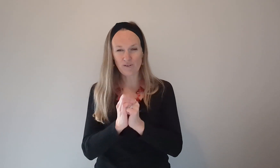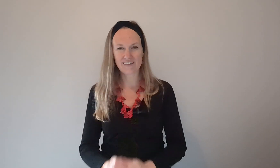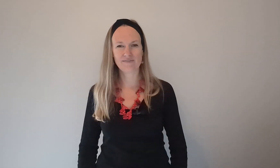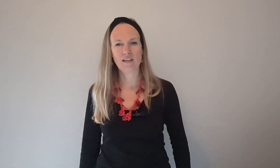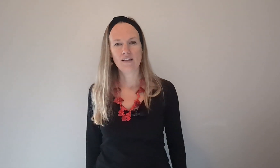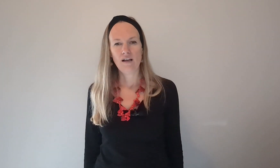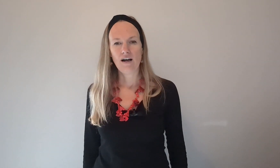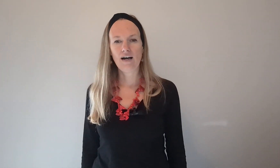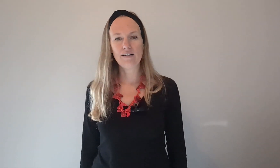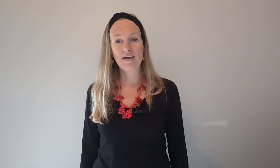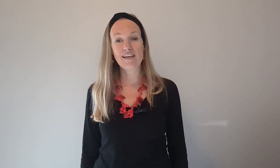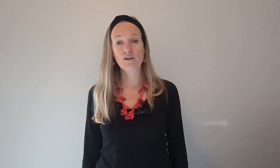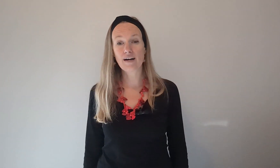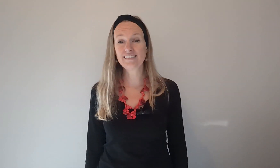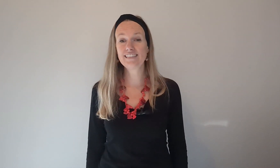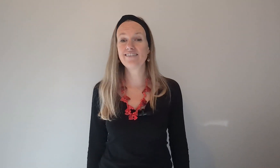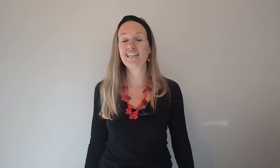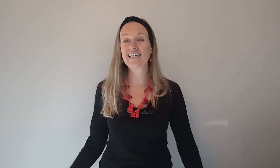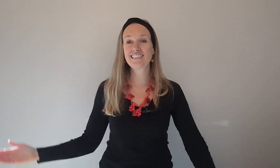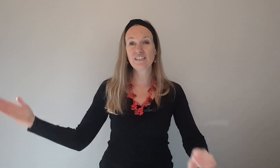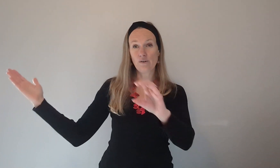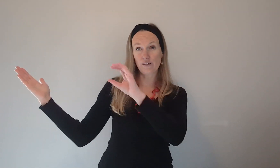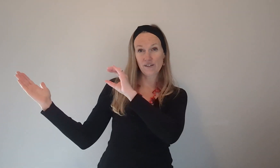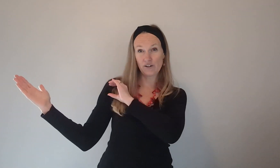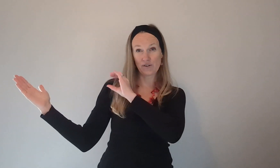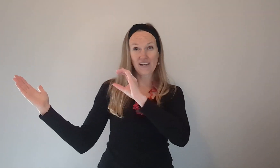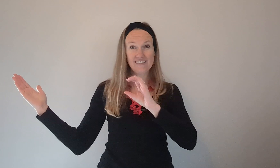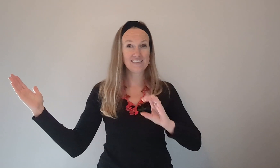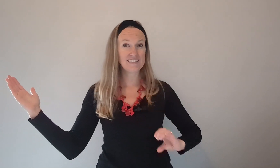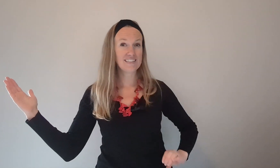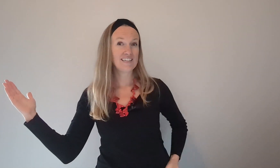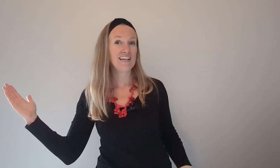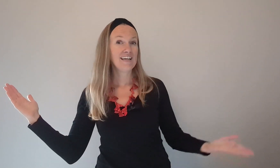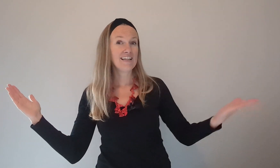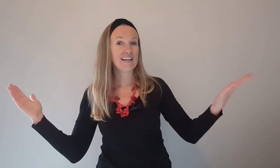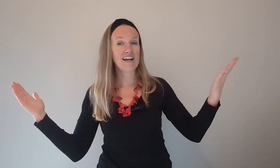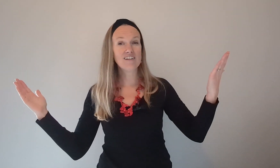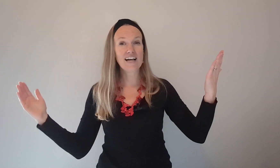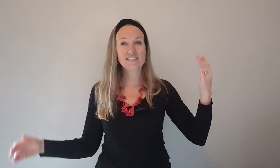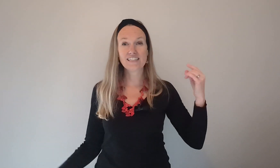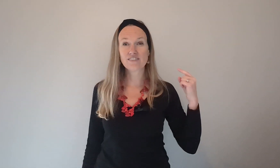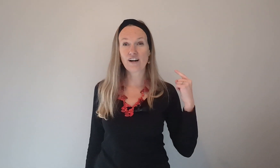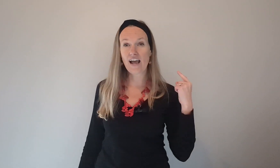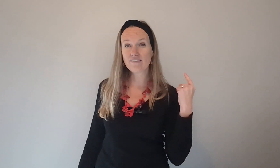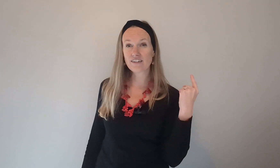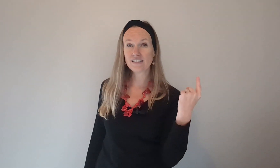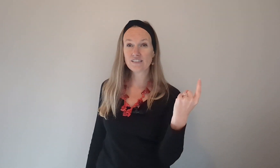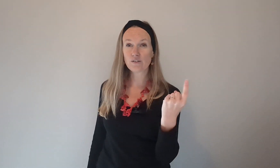Adored. And then Christ the everlasting Lord, Christ. And then everlasting is forever. So you